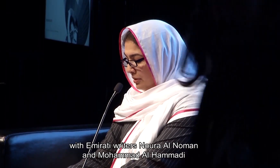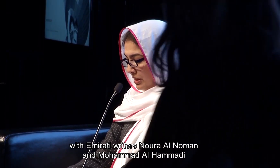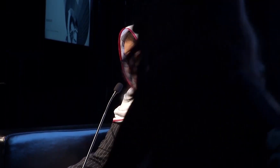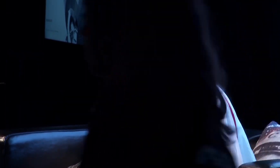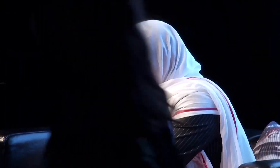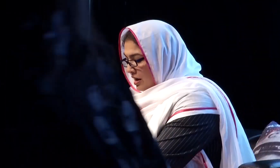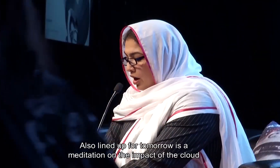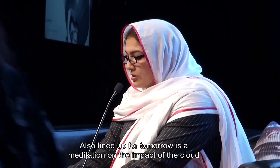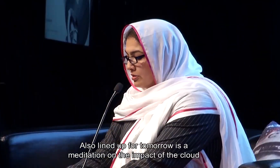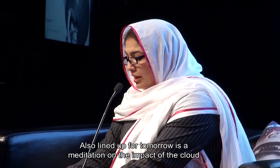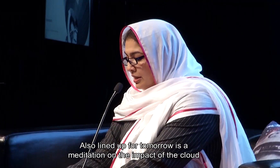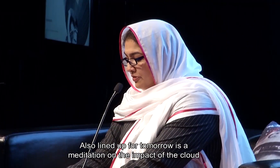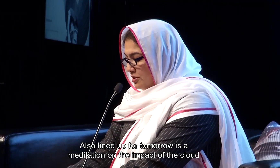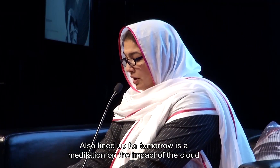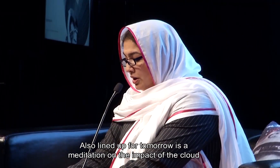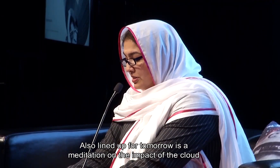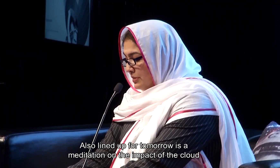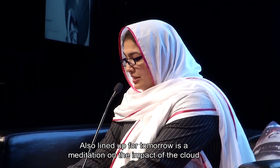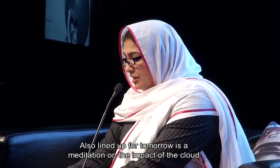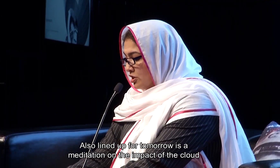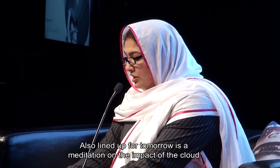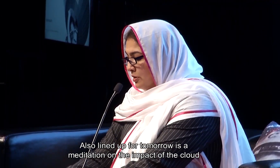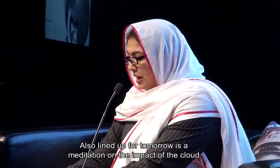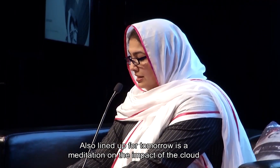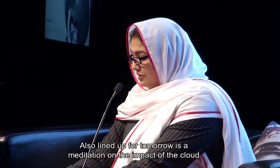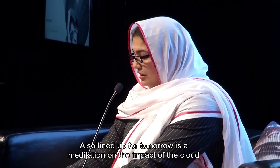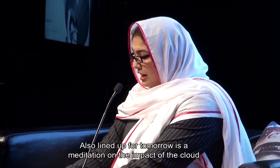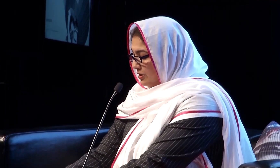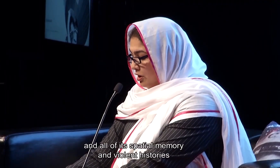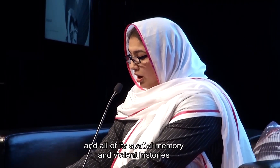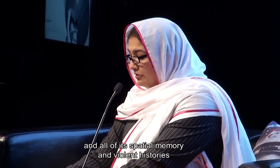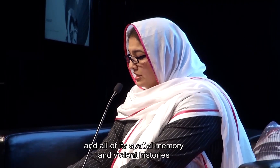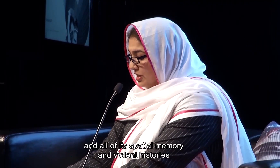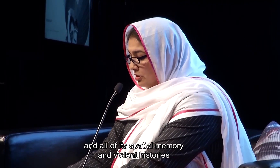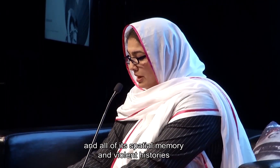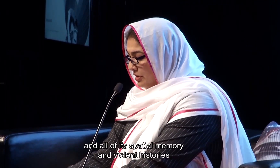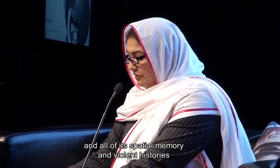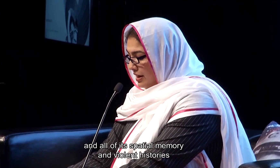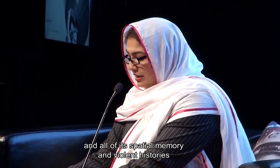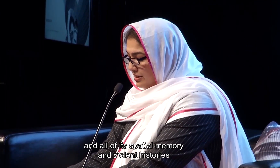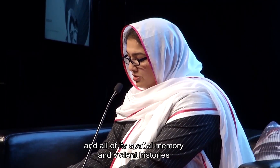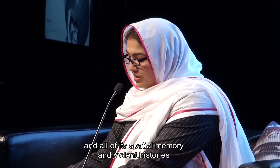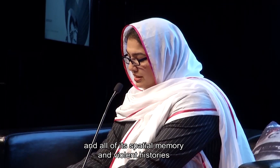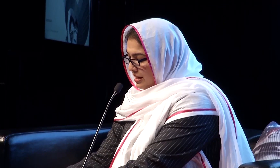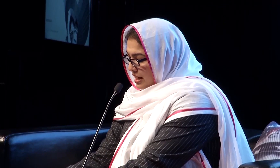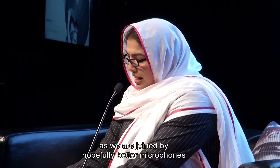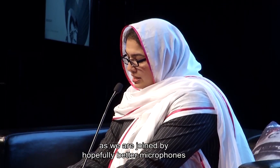Al-Hamdi. Also lined up for tomorrow is a meditation on the impact of the cloud and all of its spatial memory and violent histories, as we